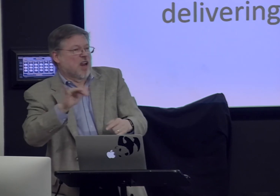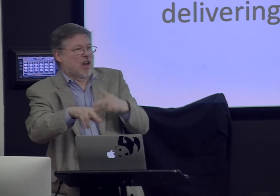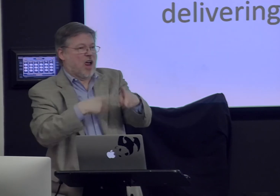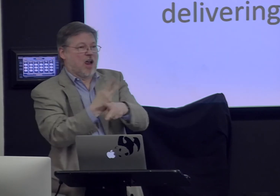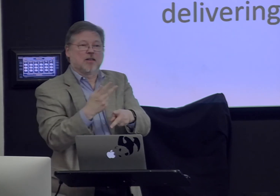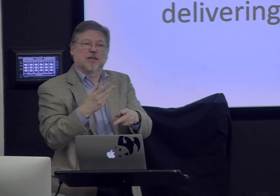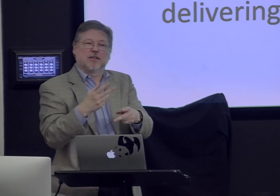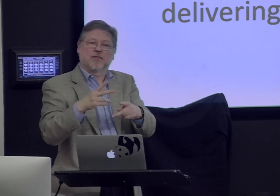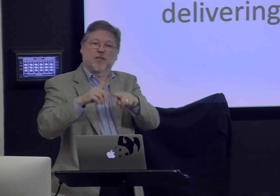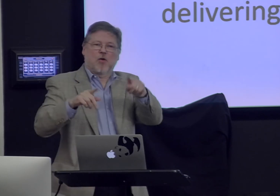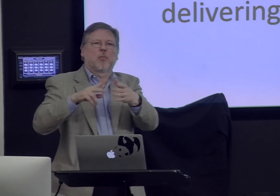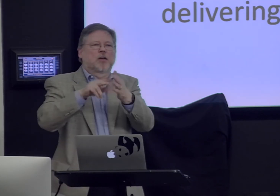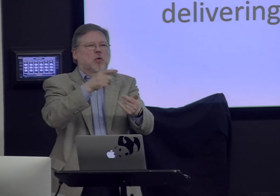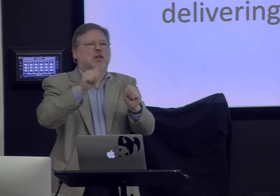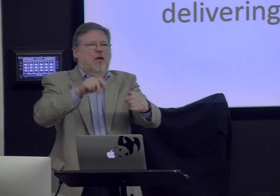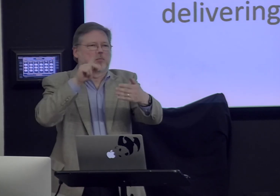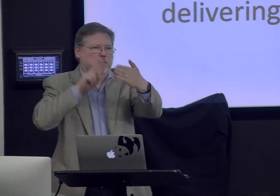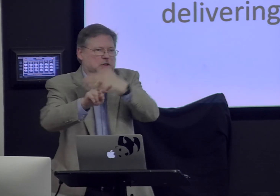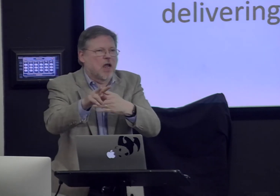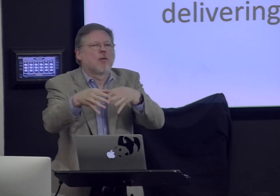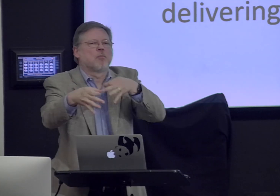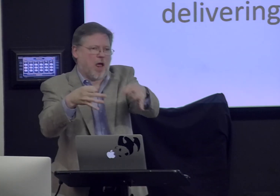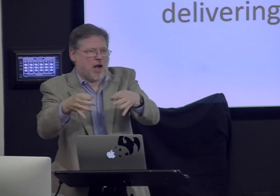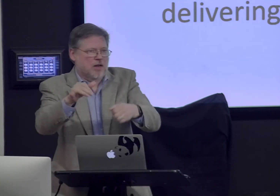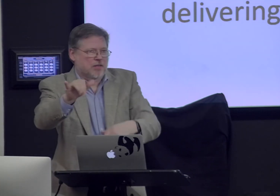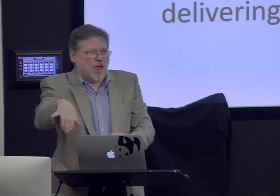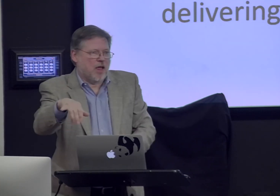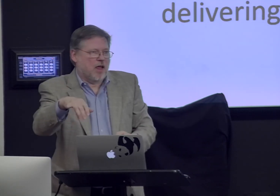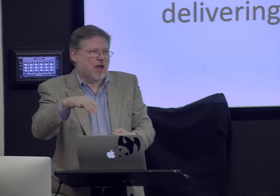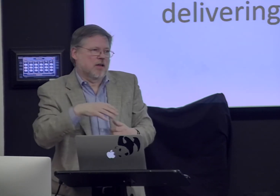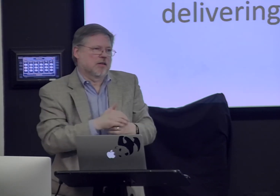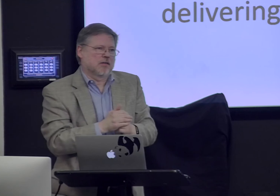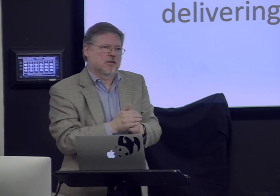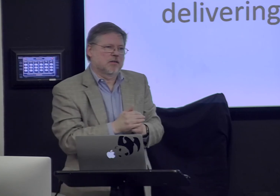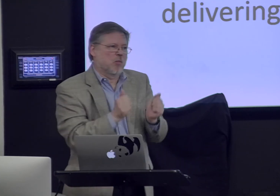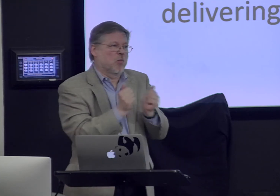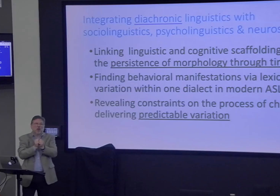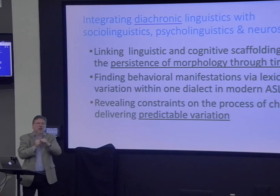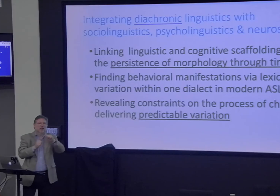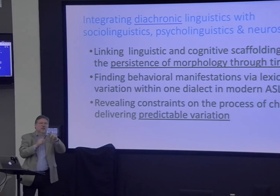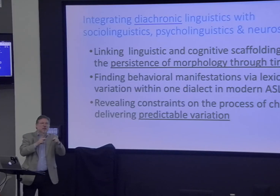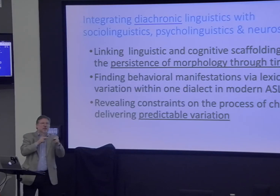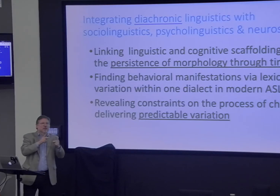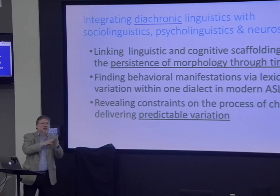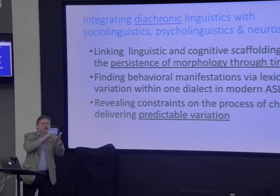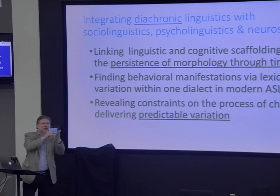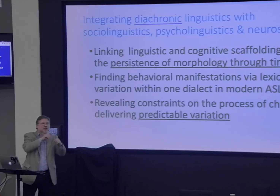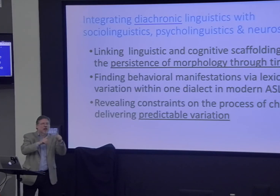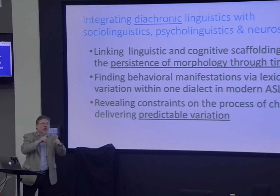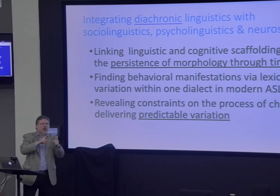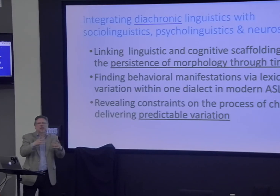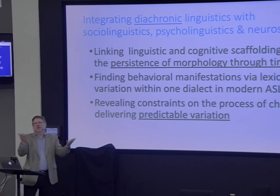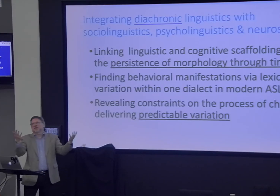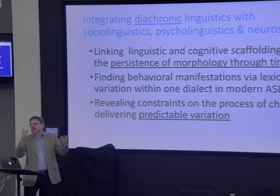signs plate and how the younger generation changed the formation of their sign so that they can inflect